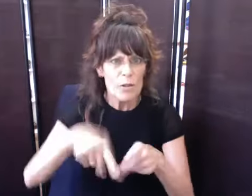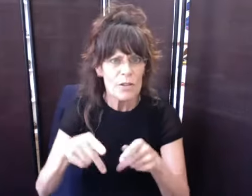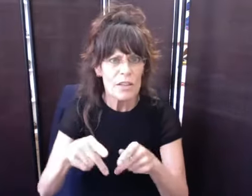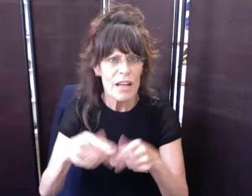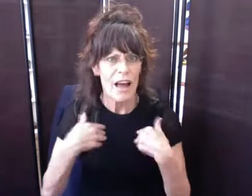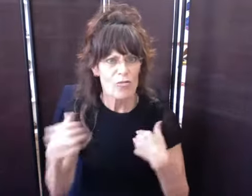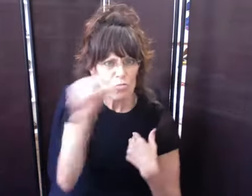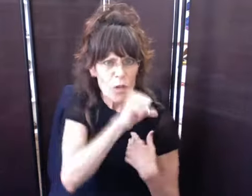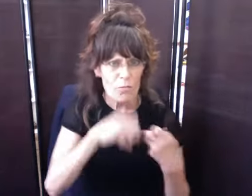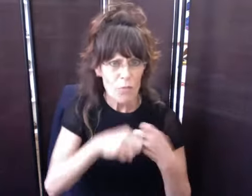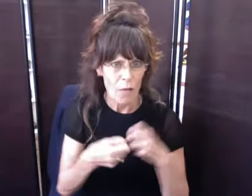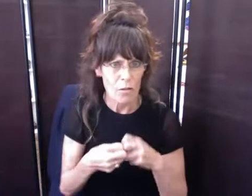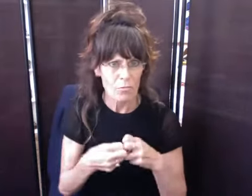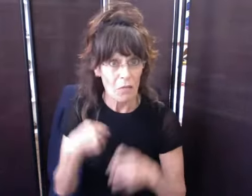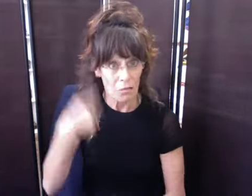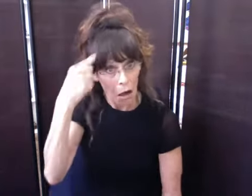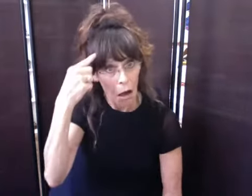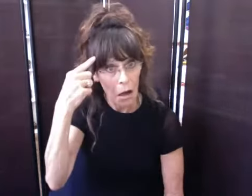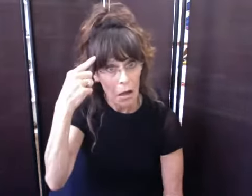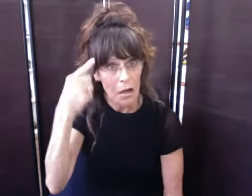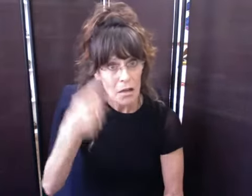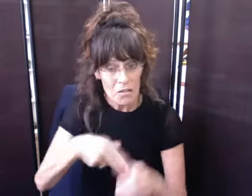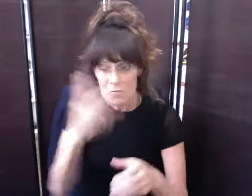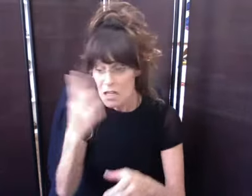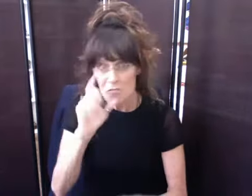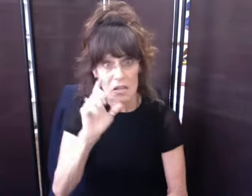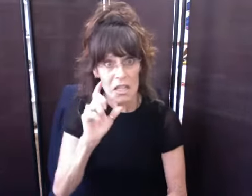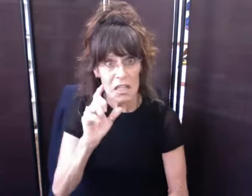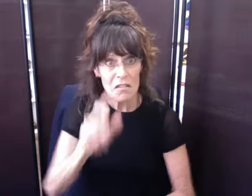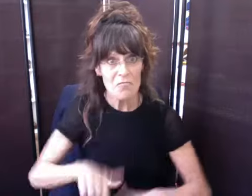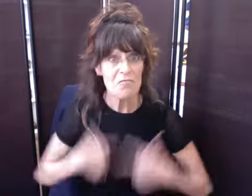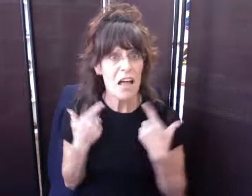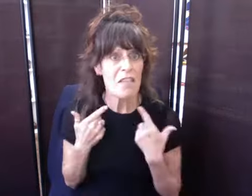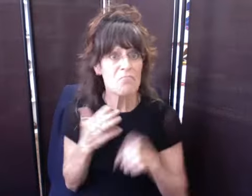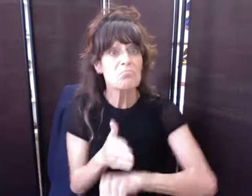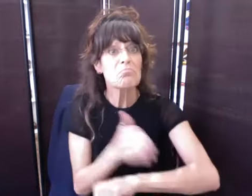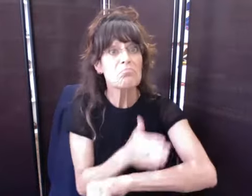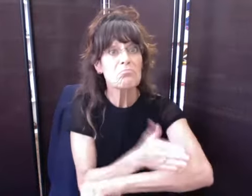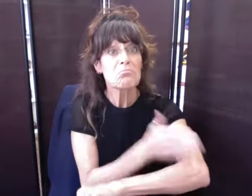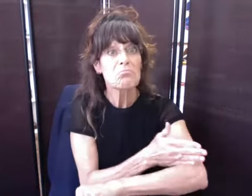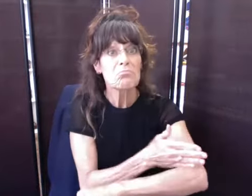did, that quitting drinking would make life better. I got to tell you, for me, it made life